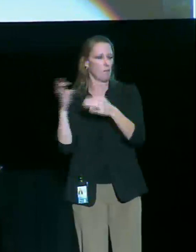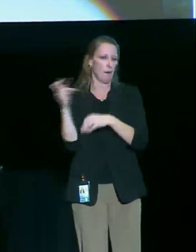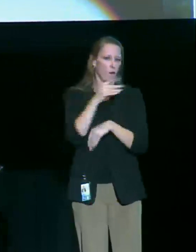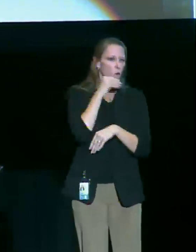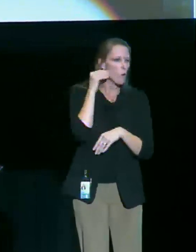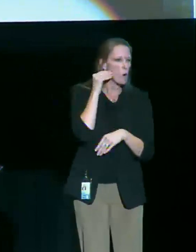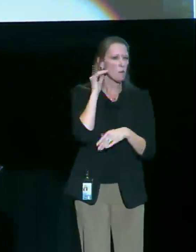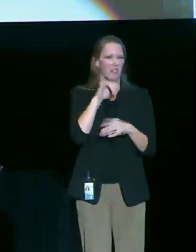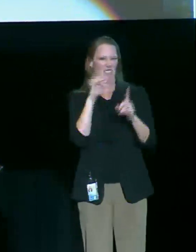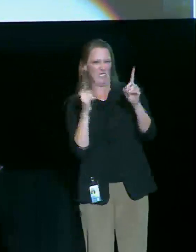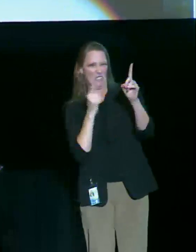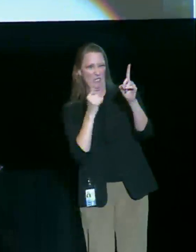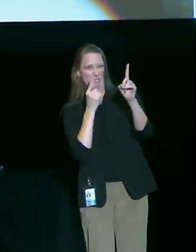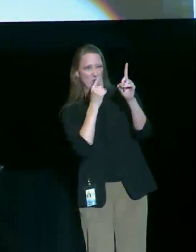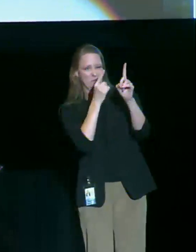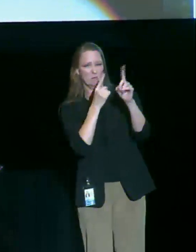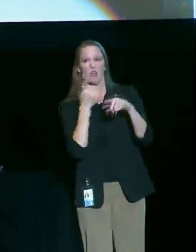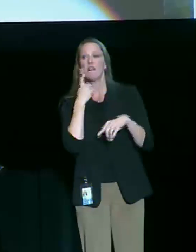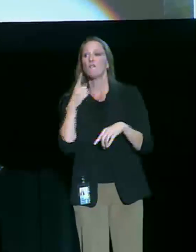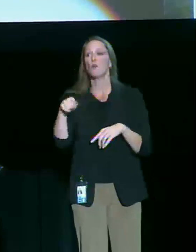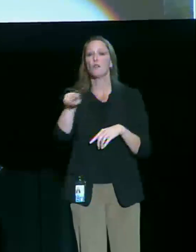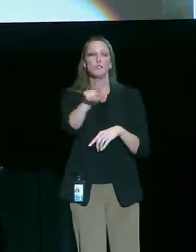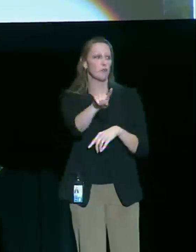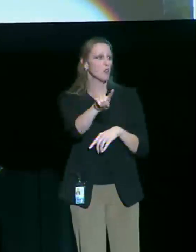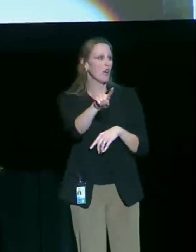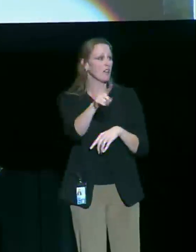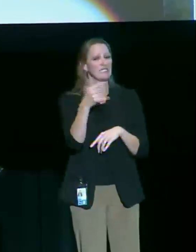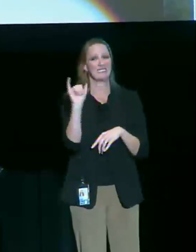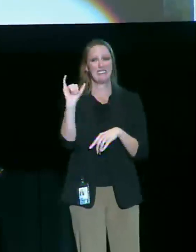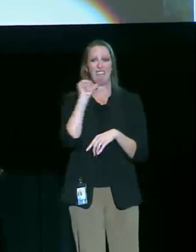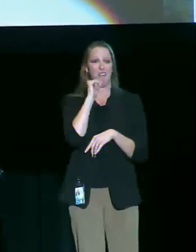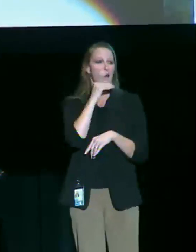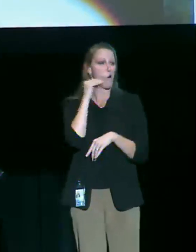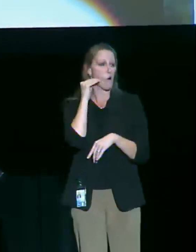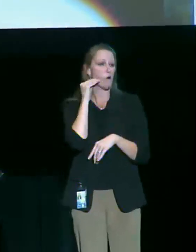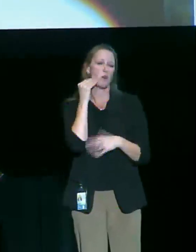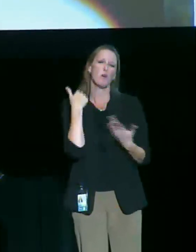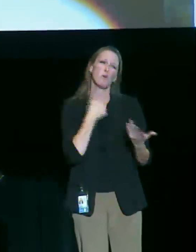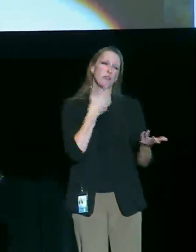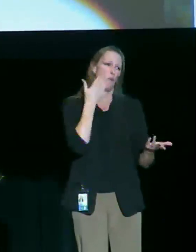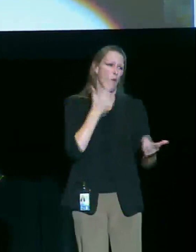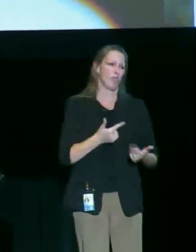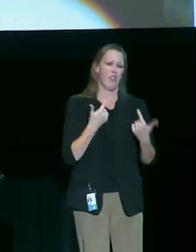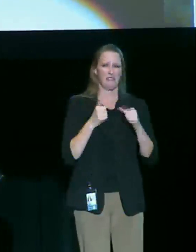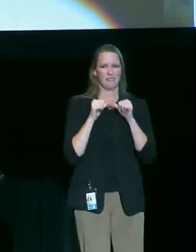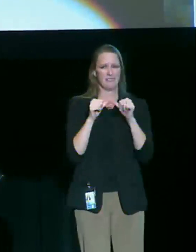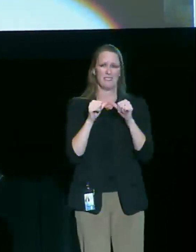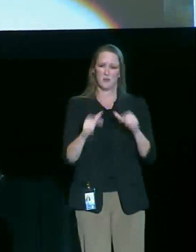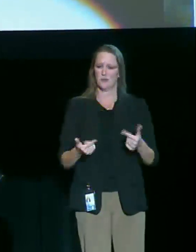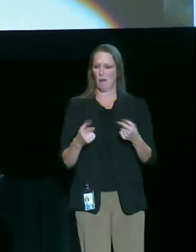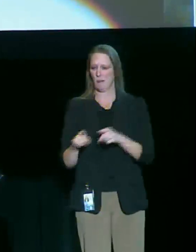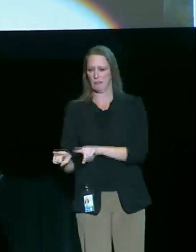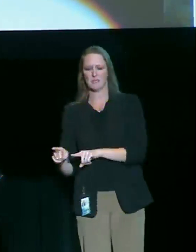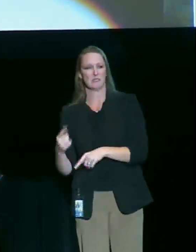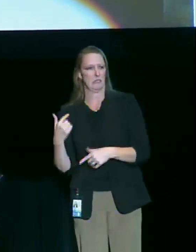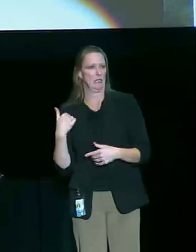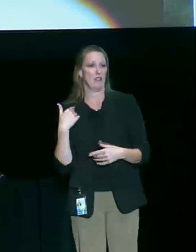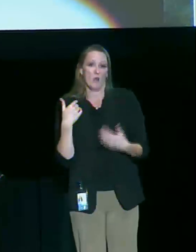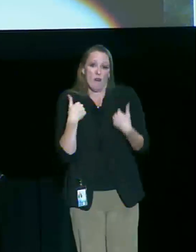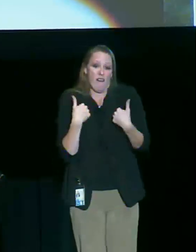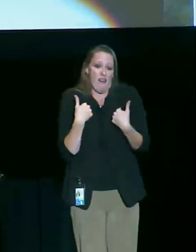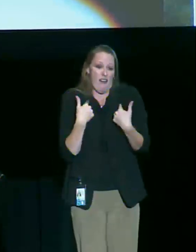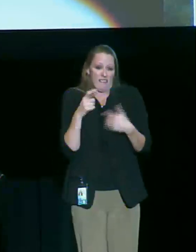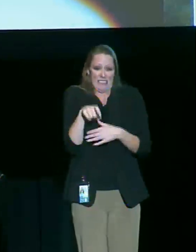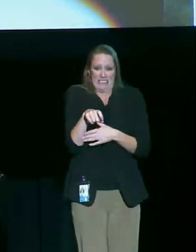For those of you who are still out, life does happen. We understand that. There are needs on an emergent or